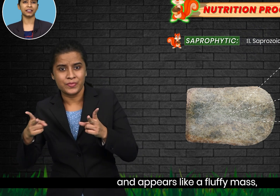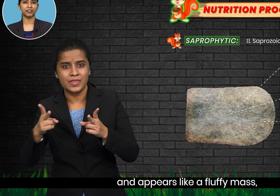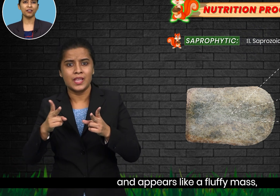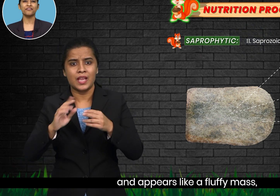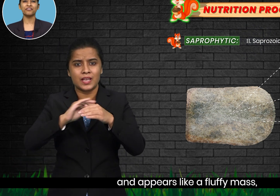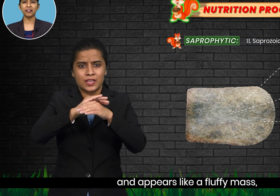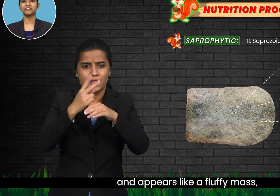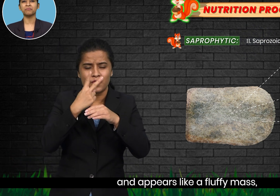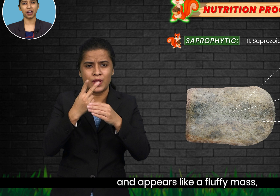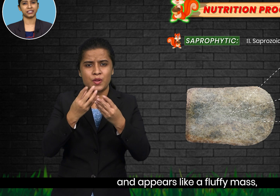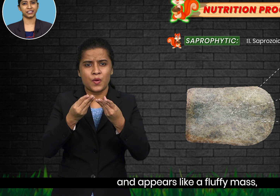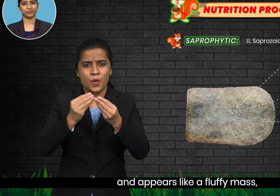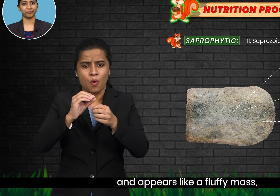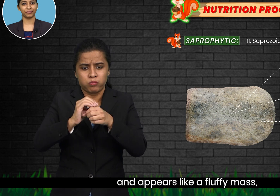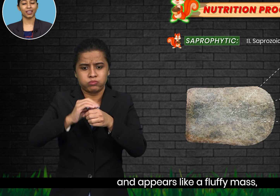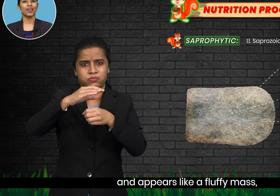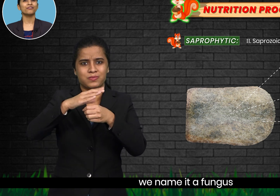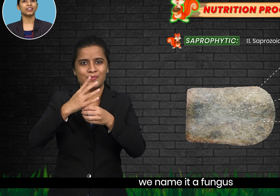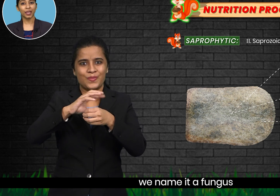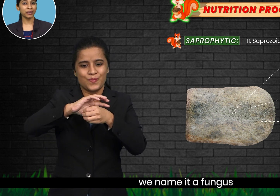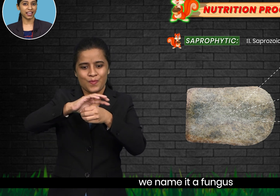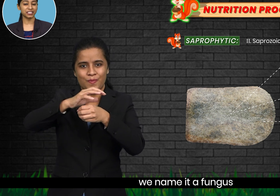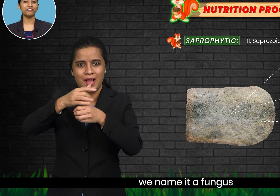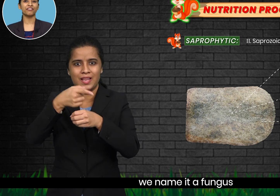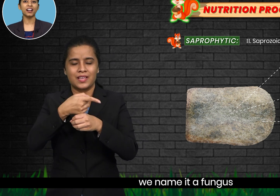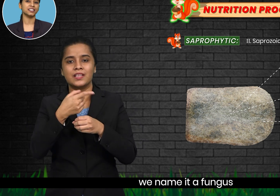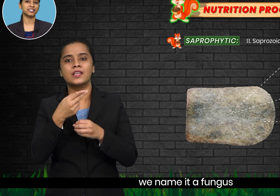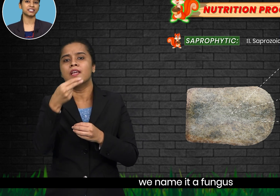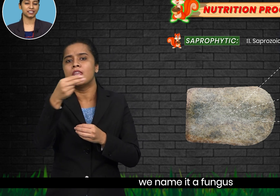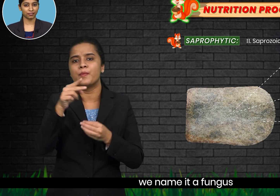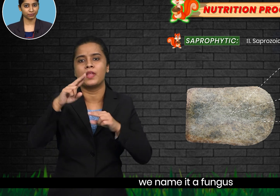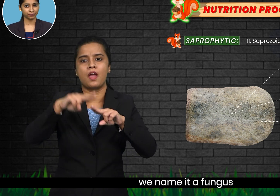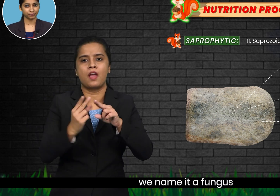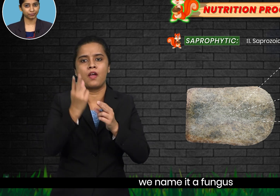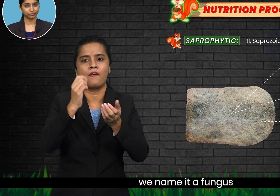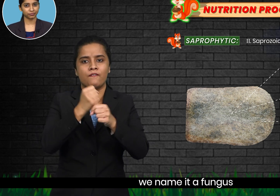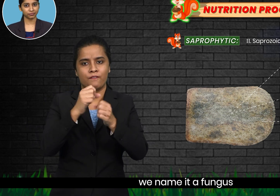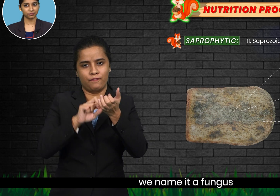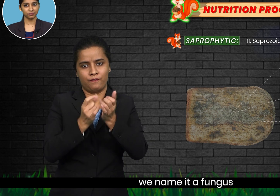appears like a fluffy mass. We name it as a fungus.